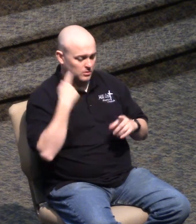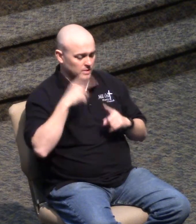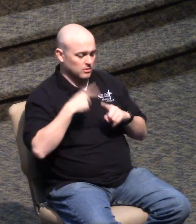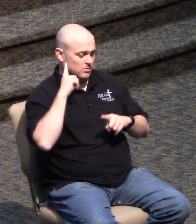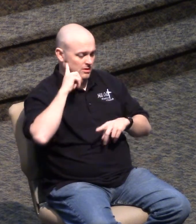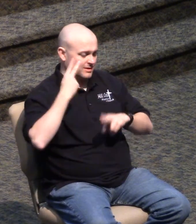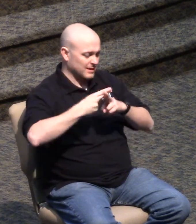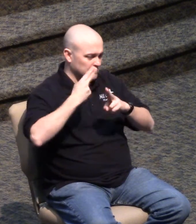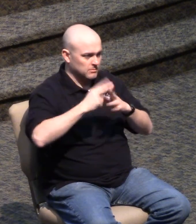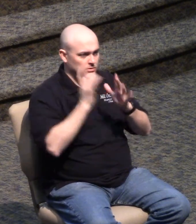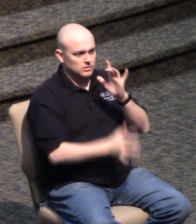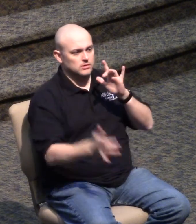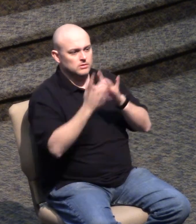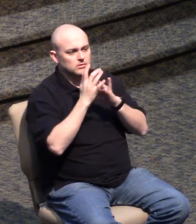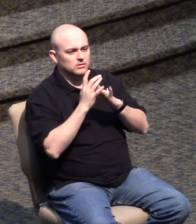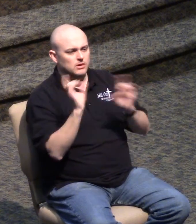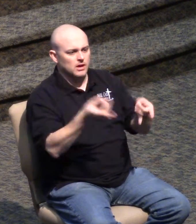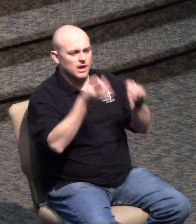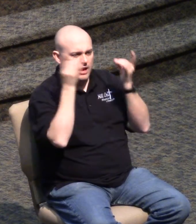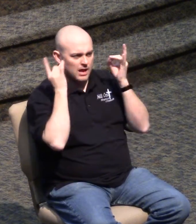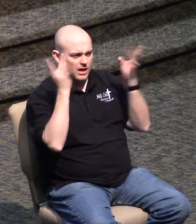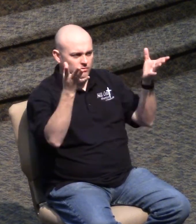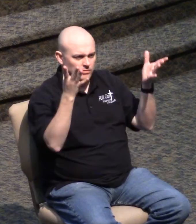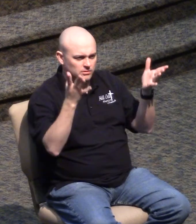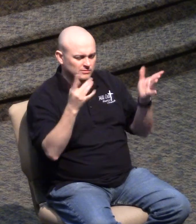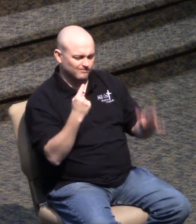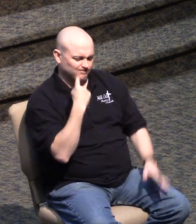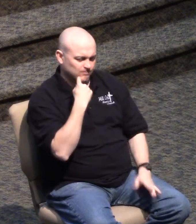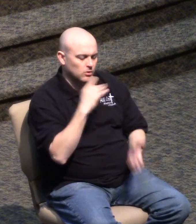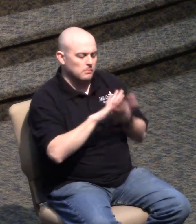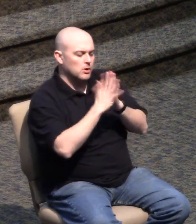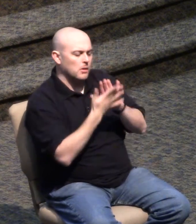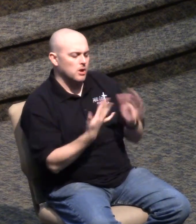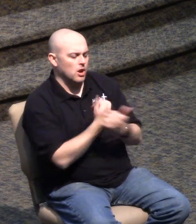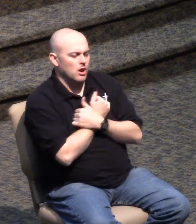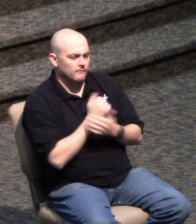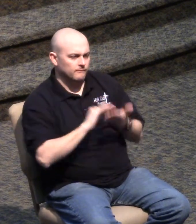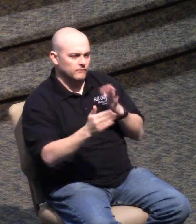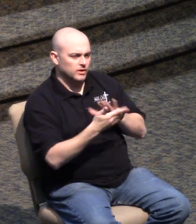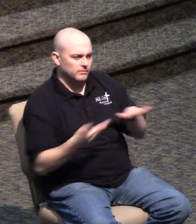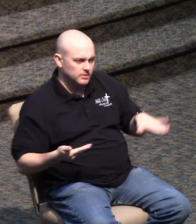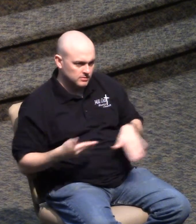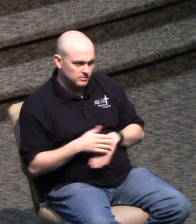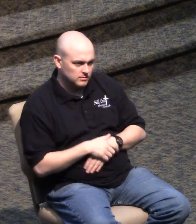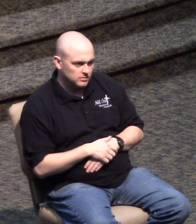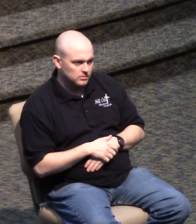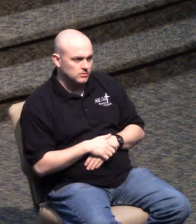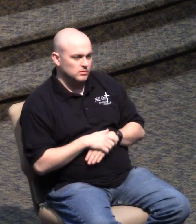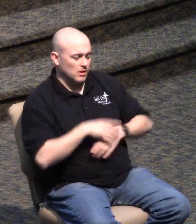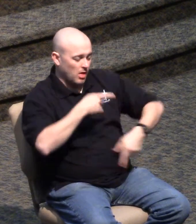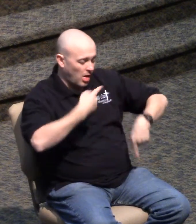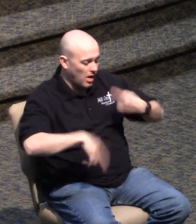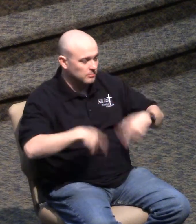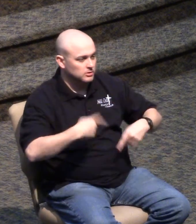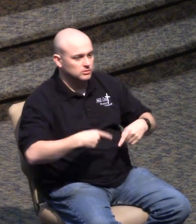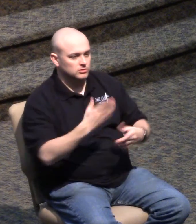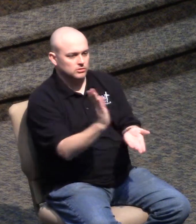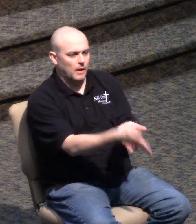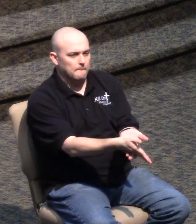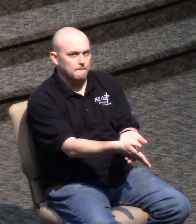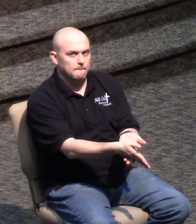of Jesus, hatred and bitterness turn to love and forgiveness. Arguments